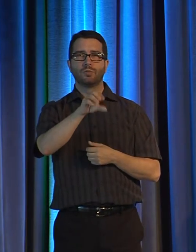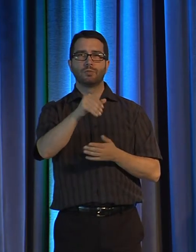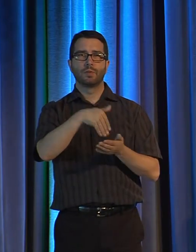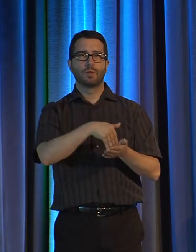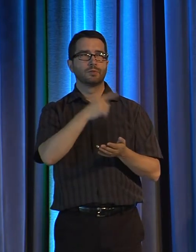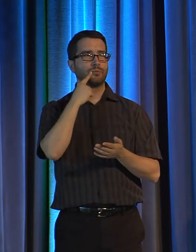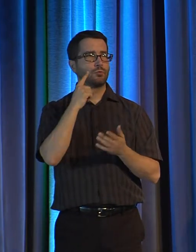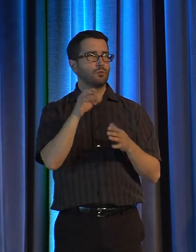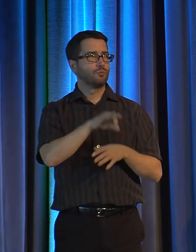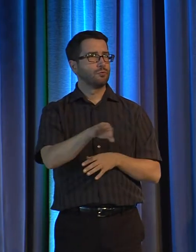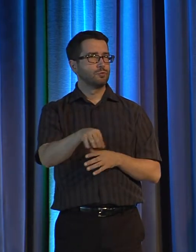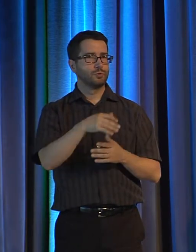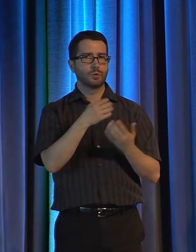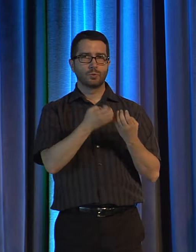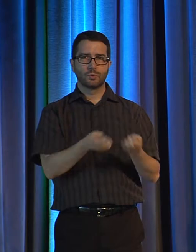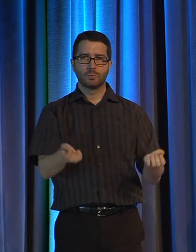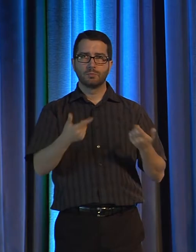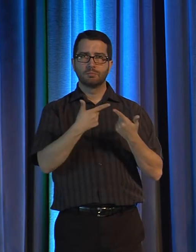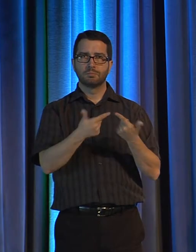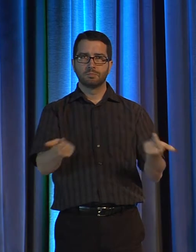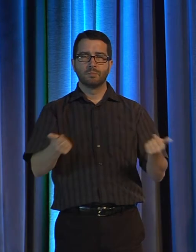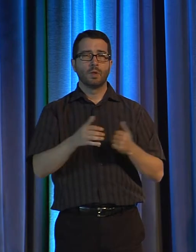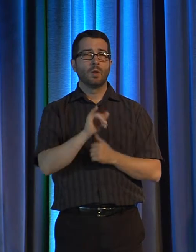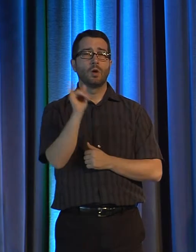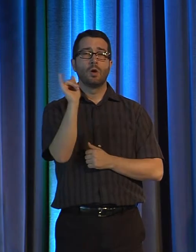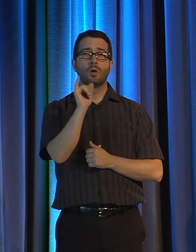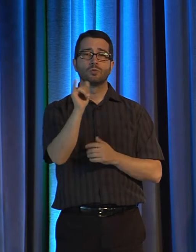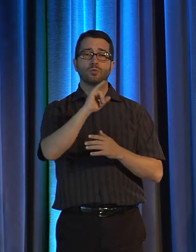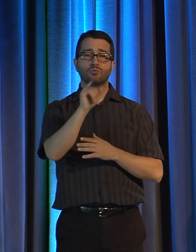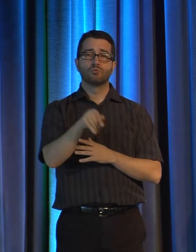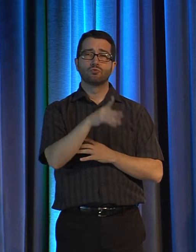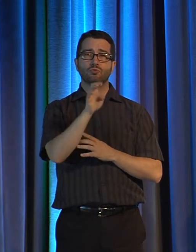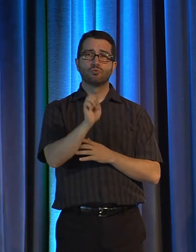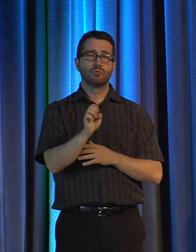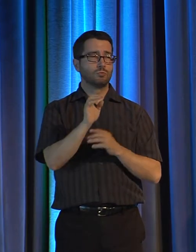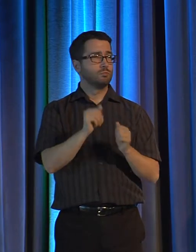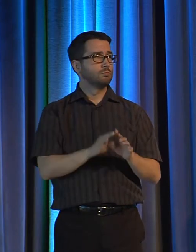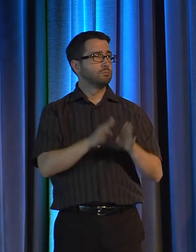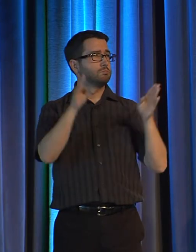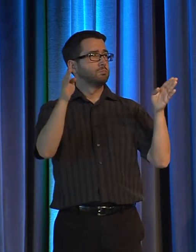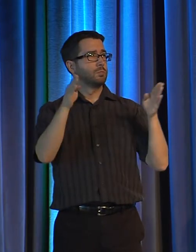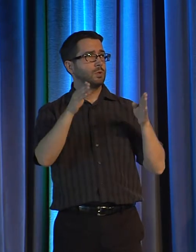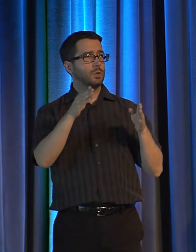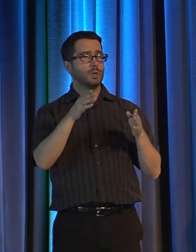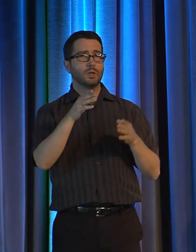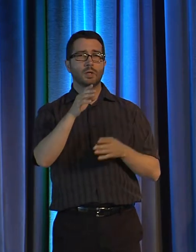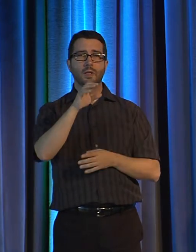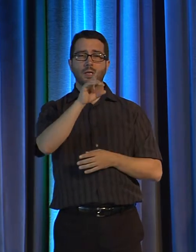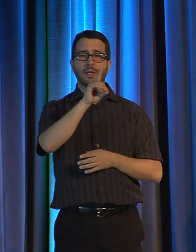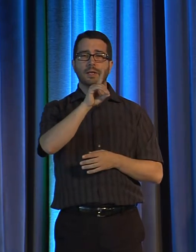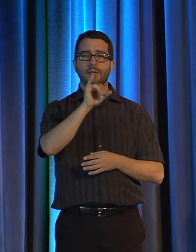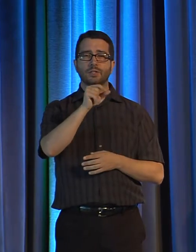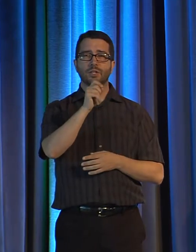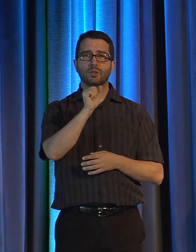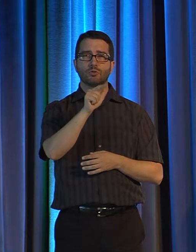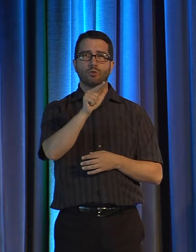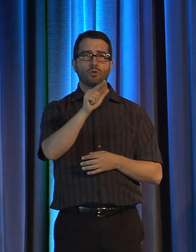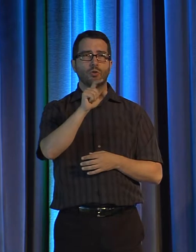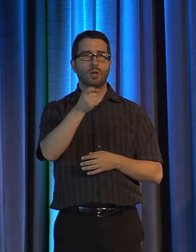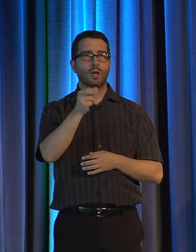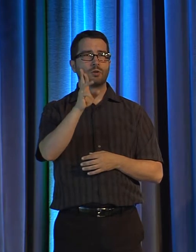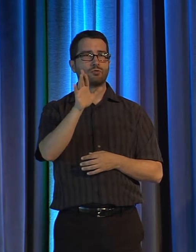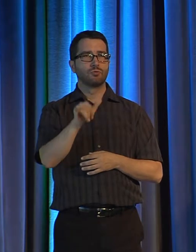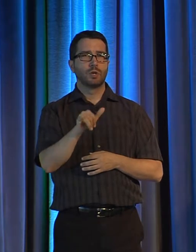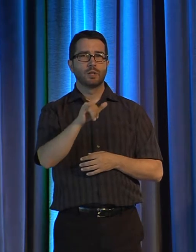and equipment. Also in June, we celebrated the opening of a new state-of-the-art digital X-ray suite at the Queen's General Hospital, which